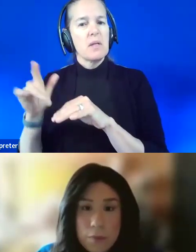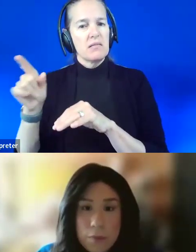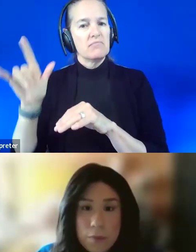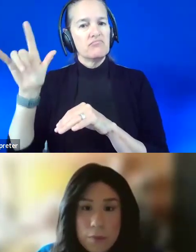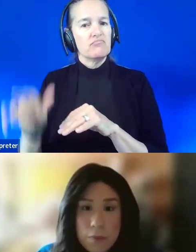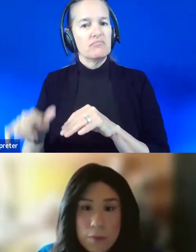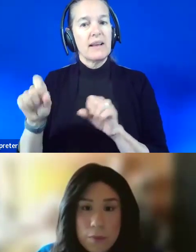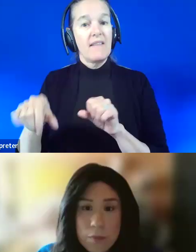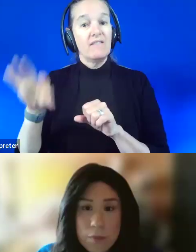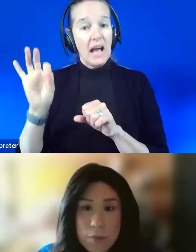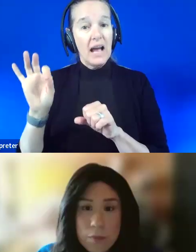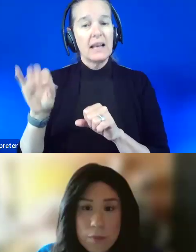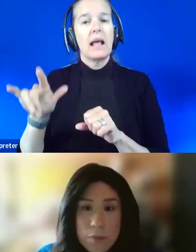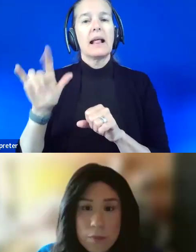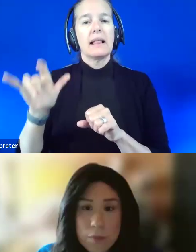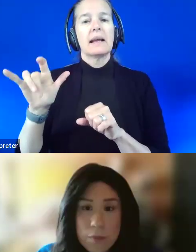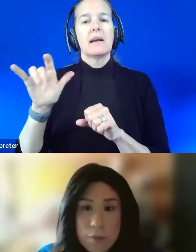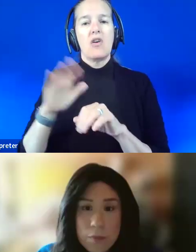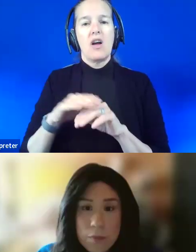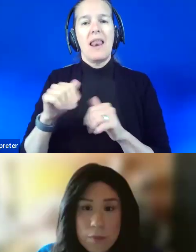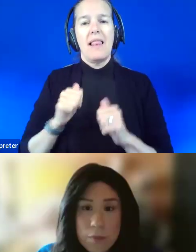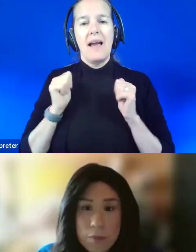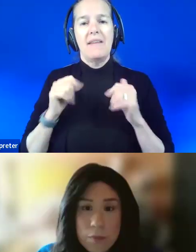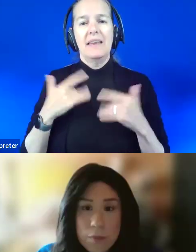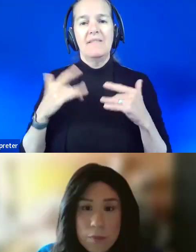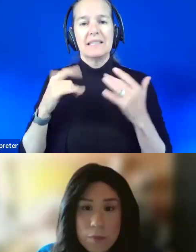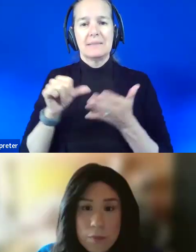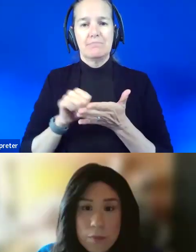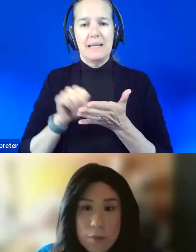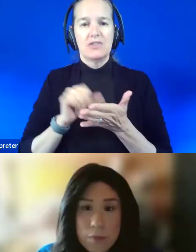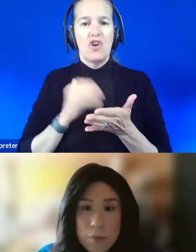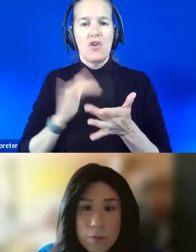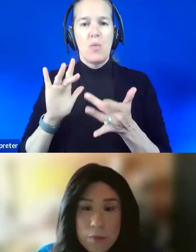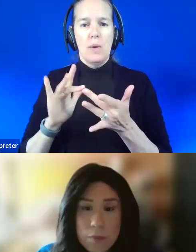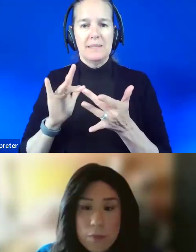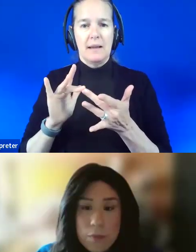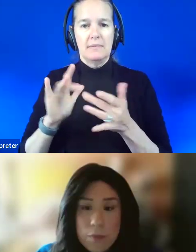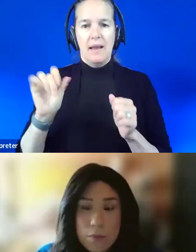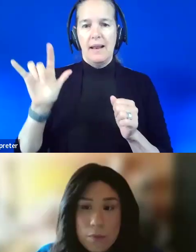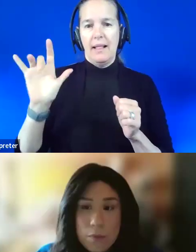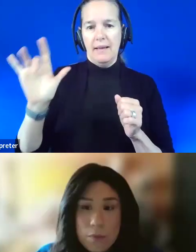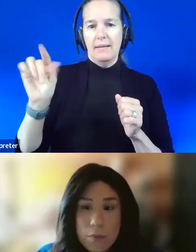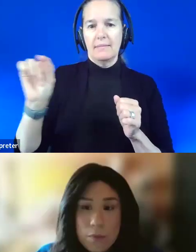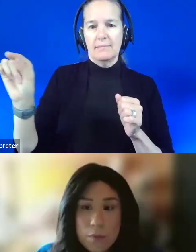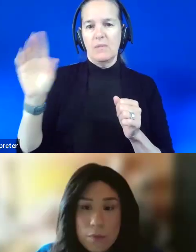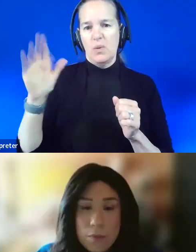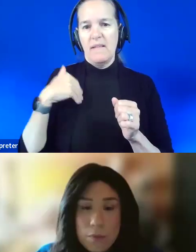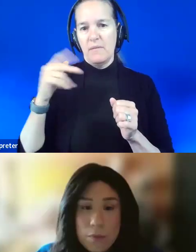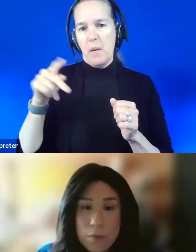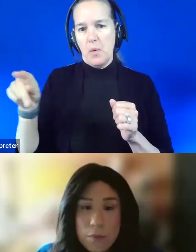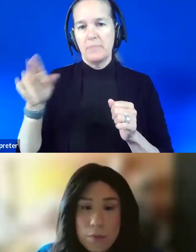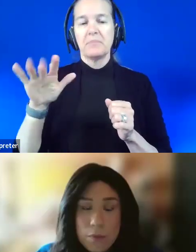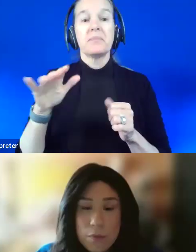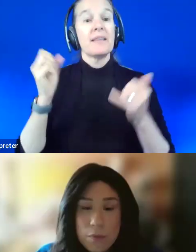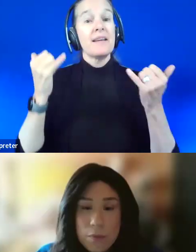they can be found by clicking on the session on the live events page of the website. All right, so now we are fortunate